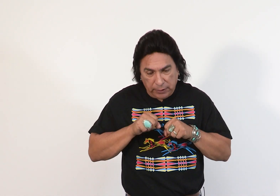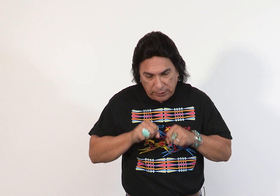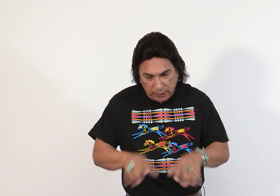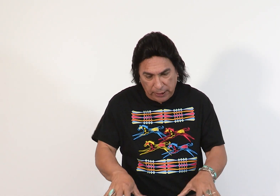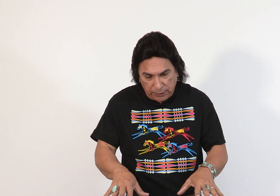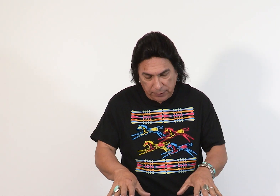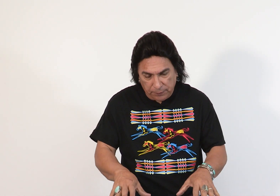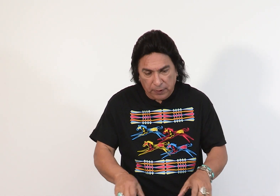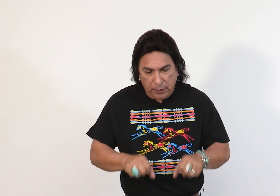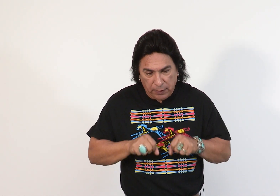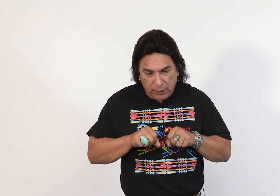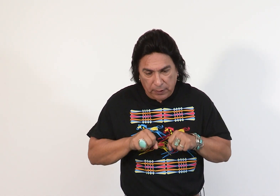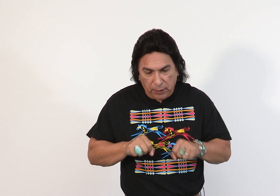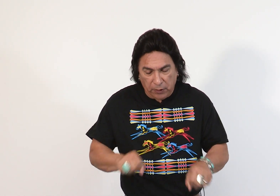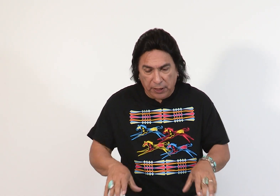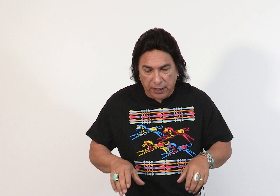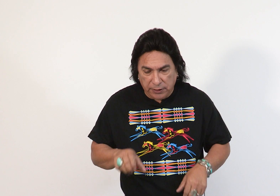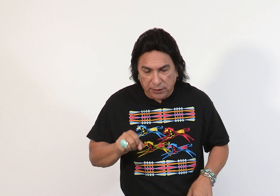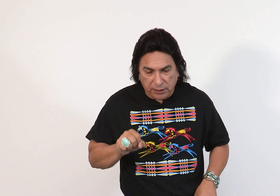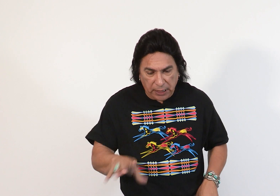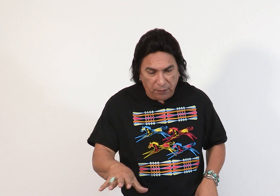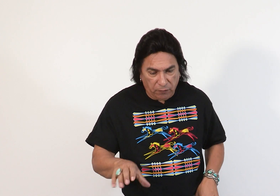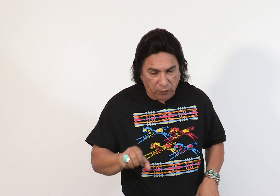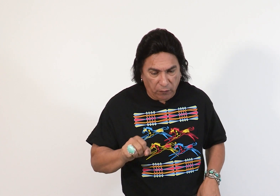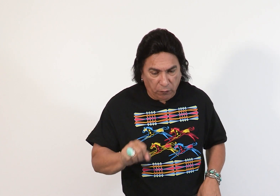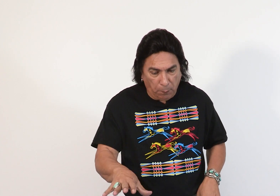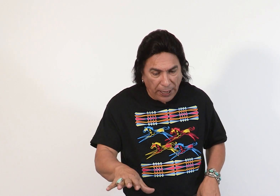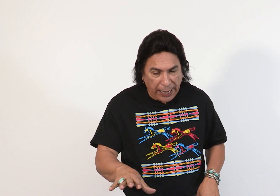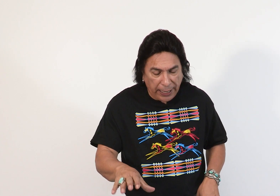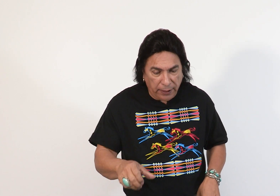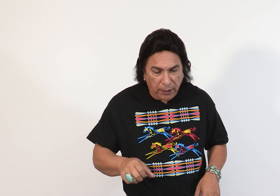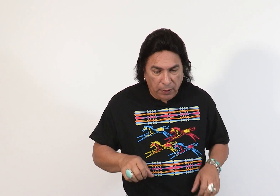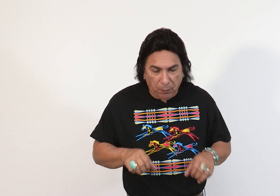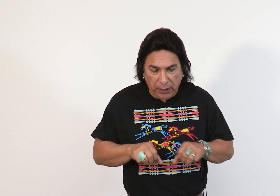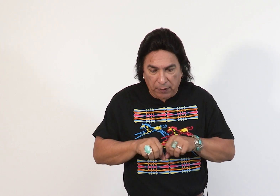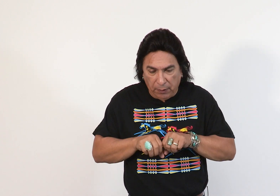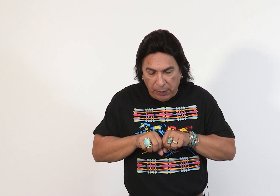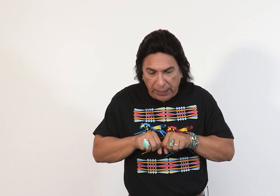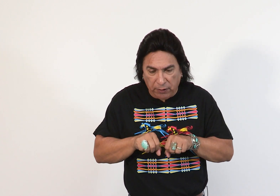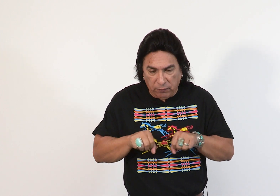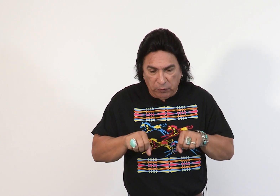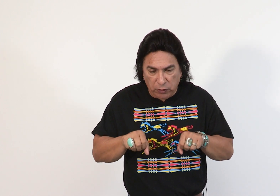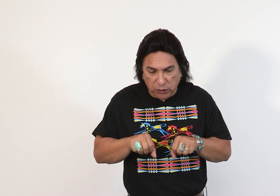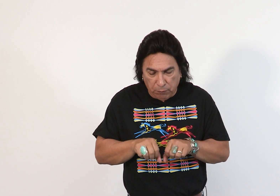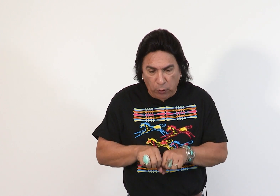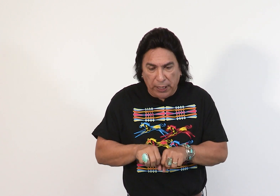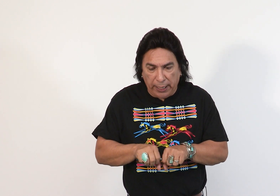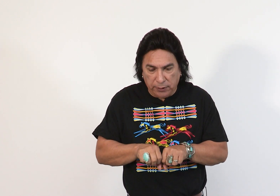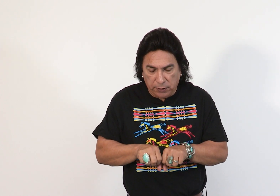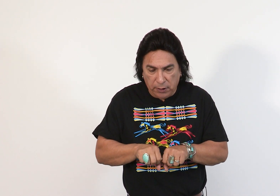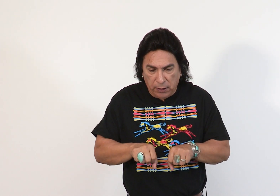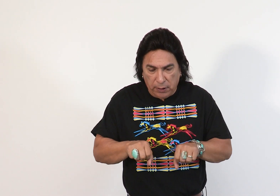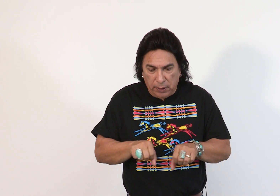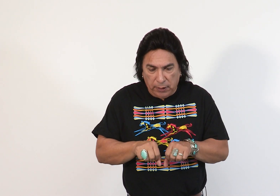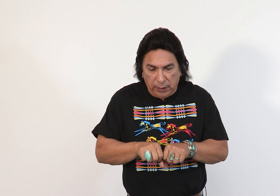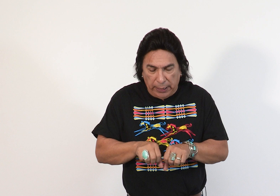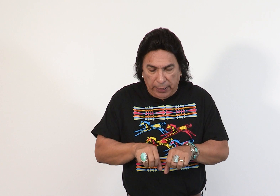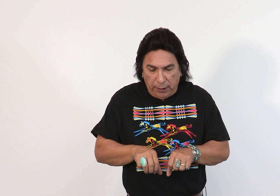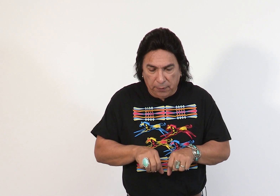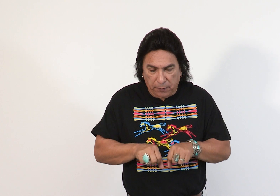it's this. Now this is a sign for bad, but abandon, you use both hands.